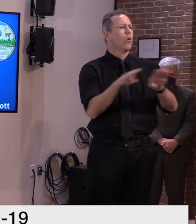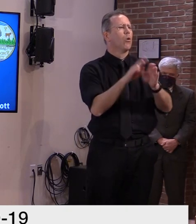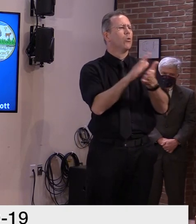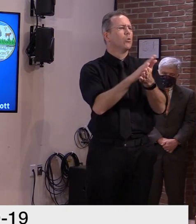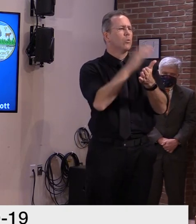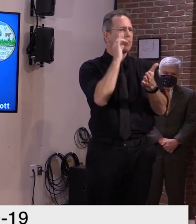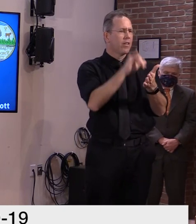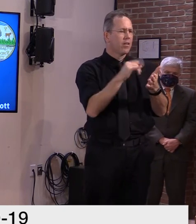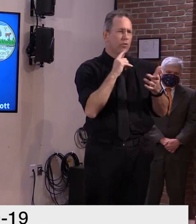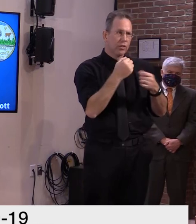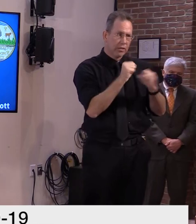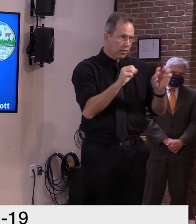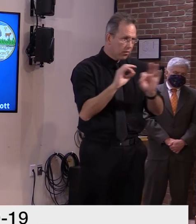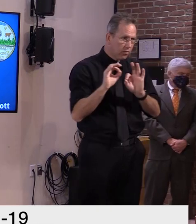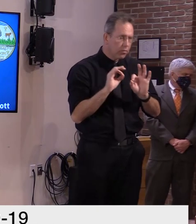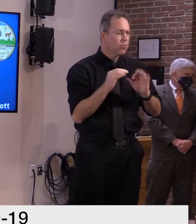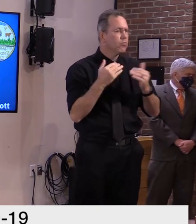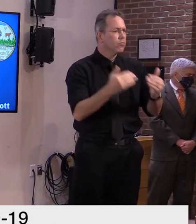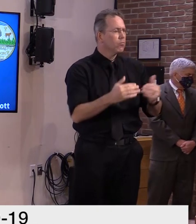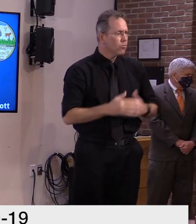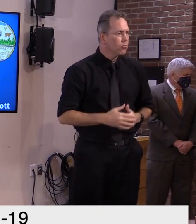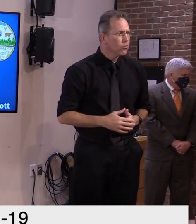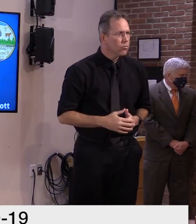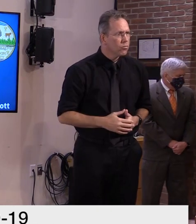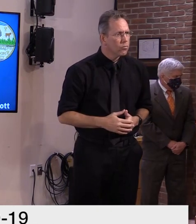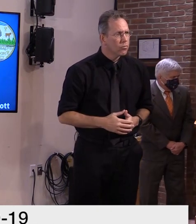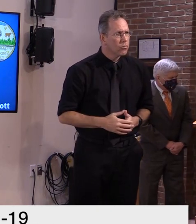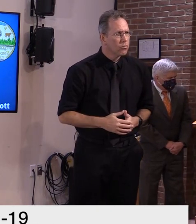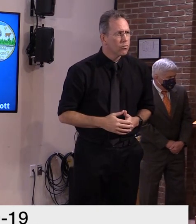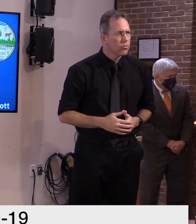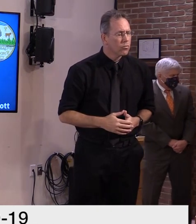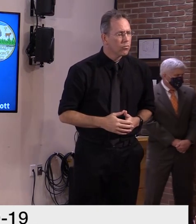Thank you. Guy Page.